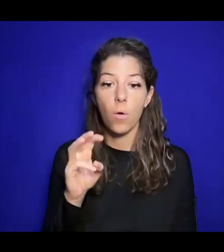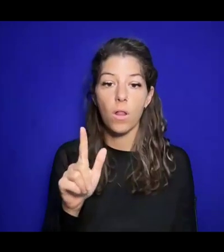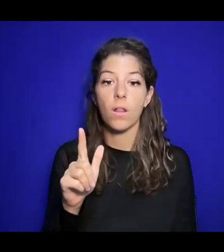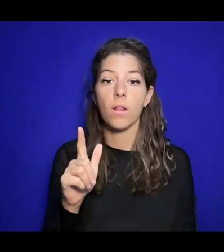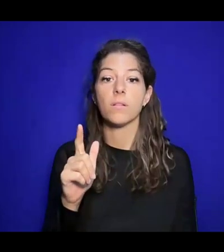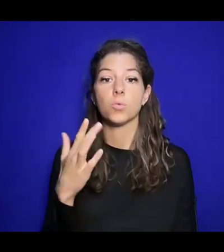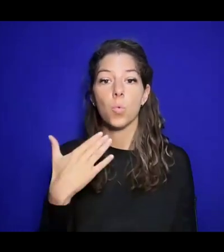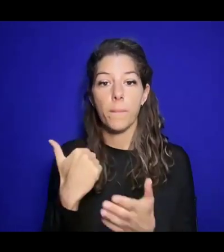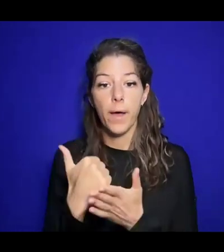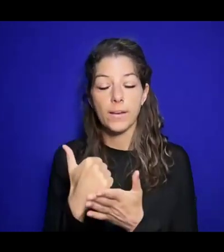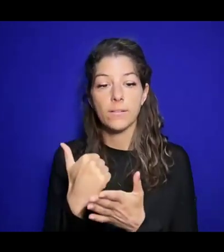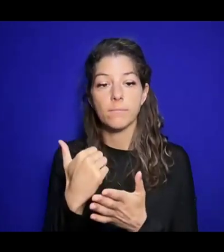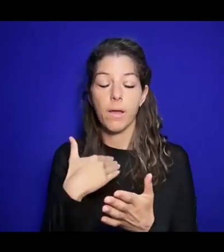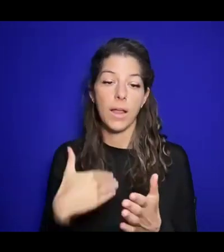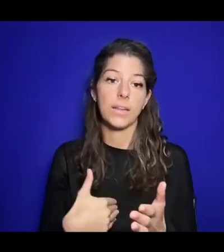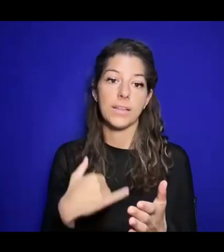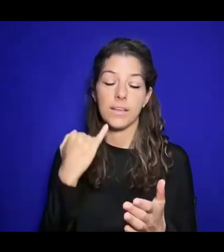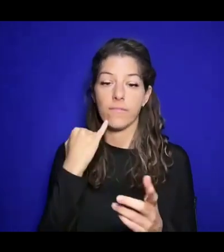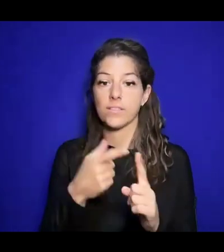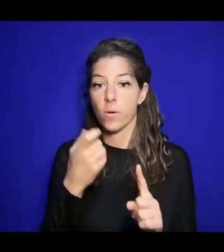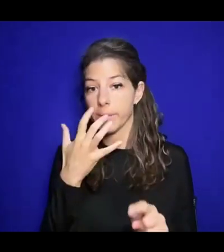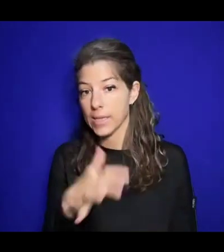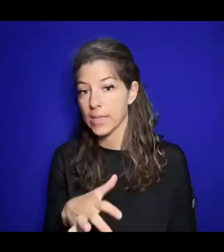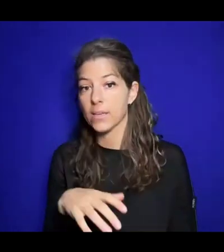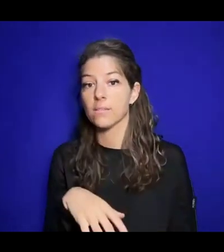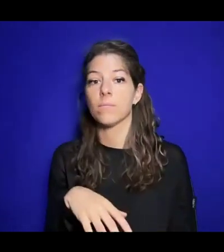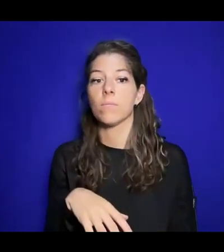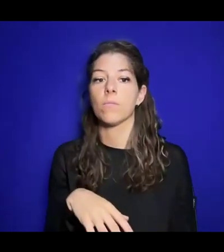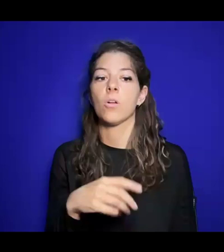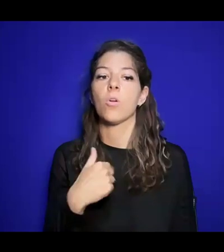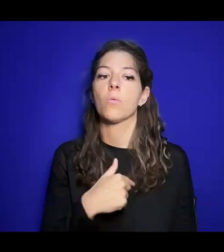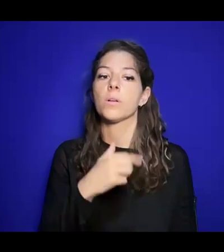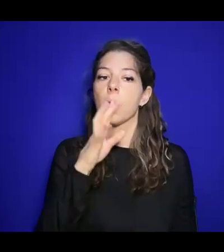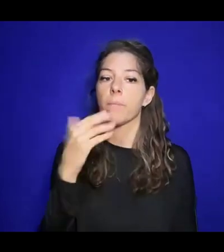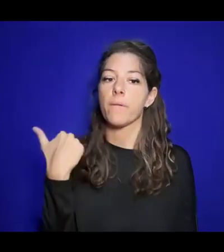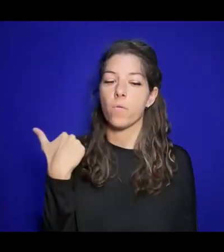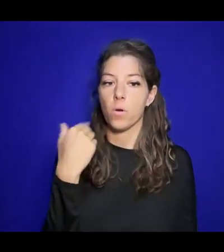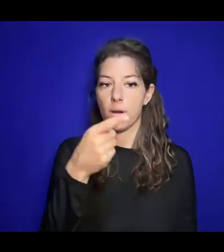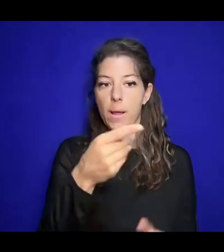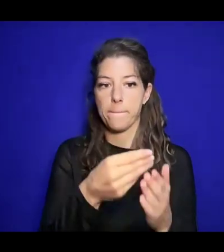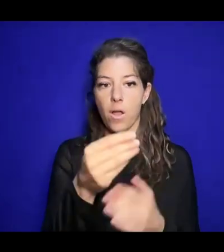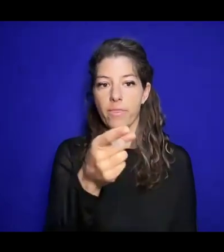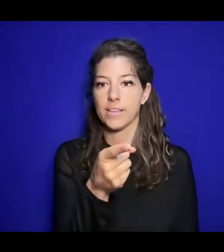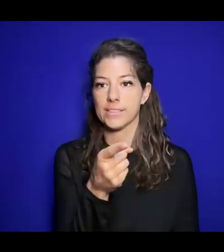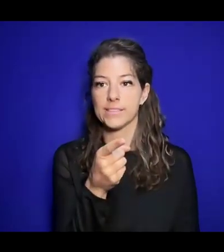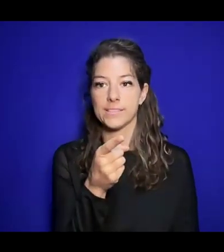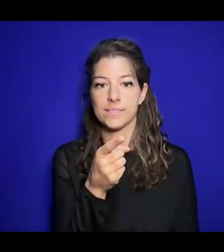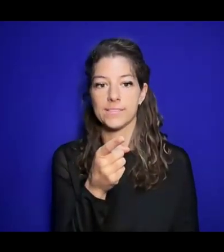cool your body if you're out, if it comes from heat. We were talking earlier, I brought my